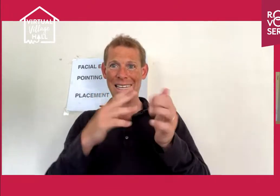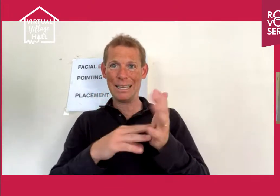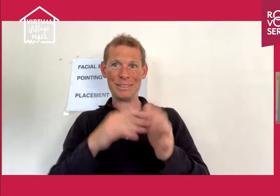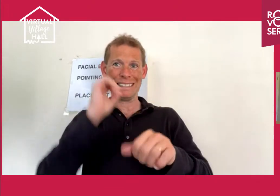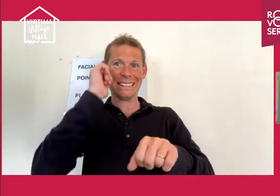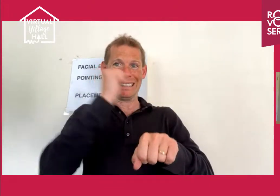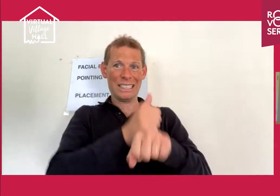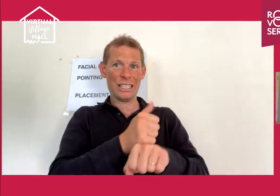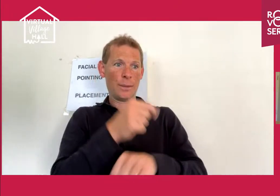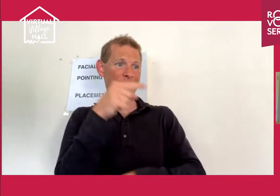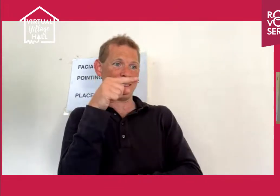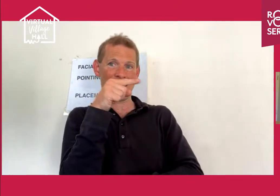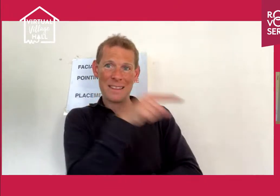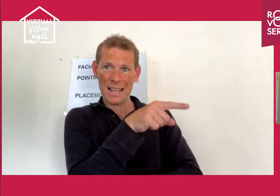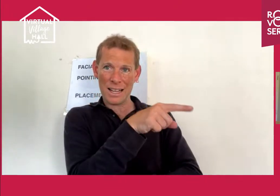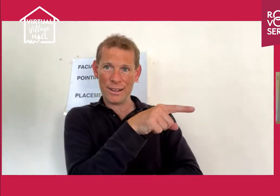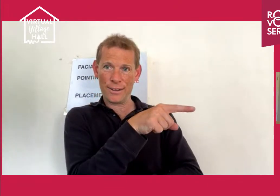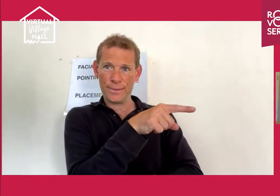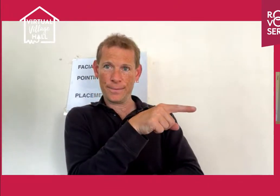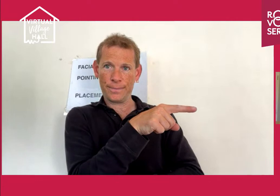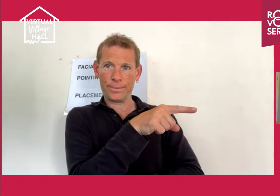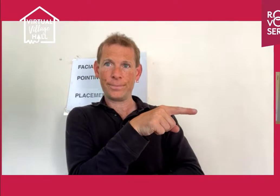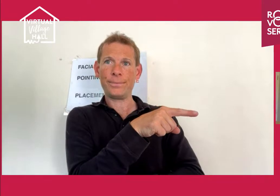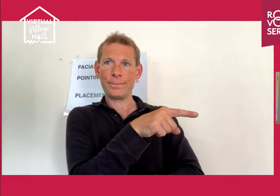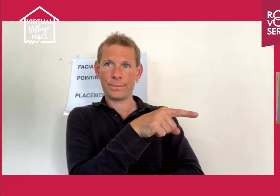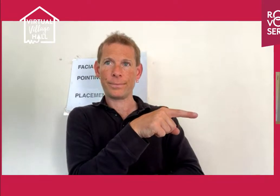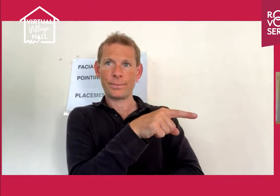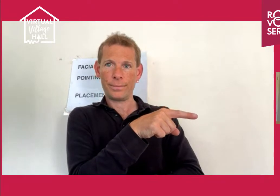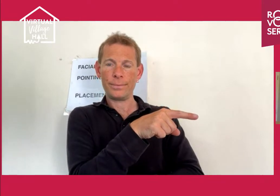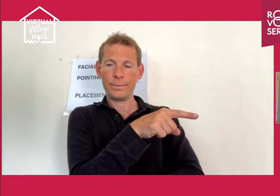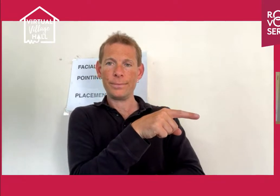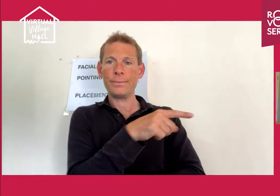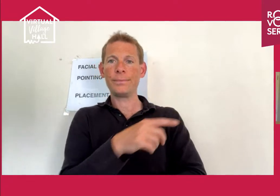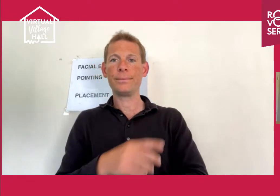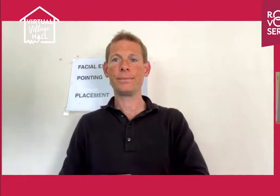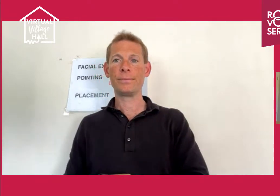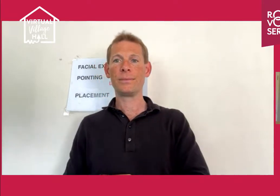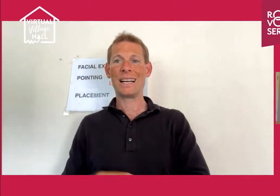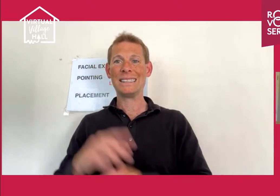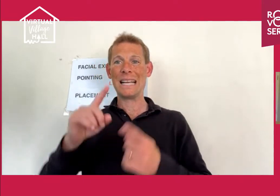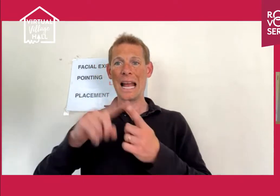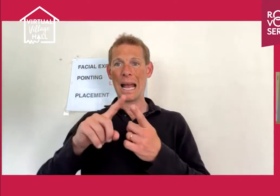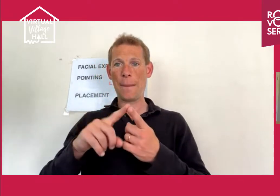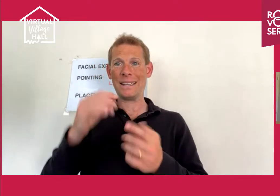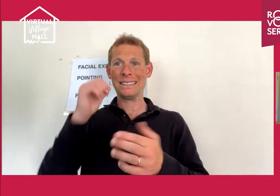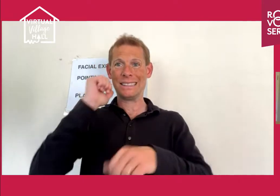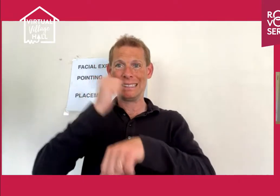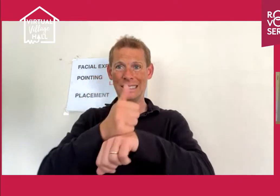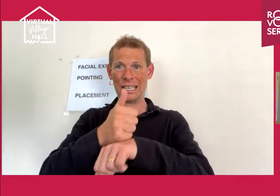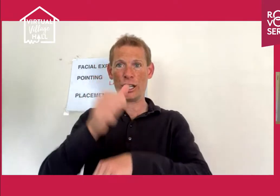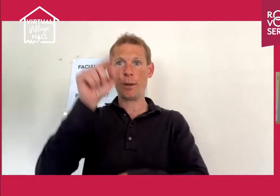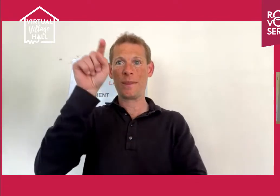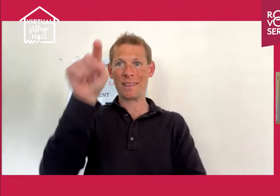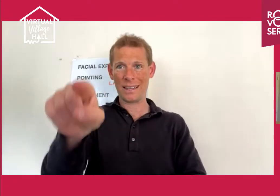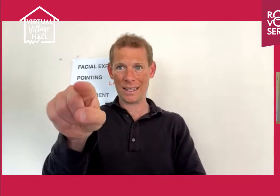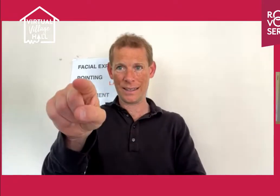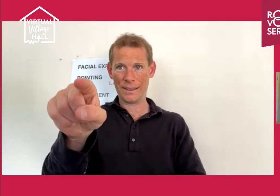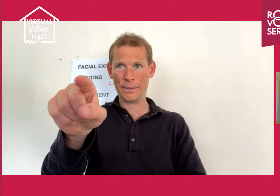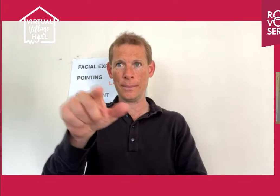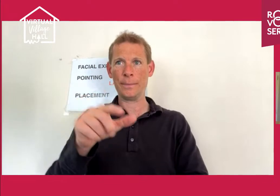certain positions. So Amy is set over to my left. So she's there. Emma, I've set her up to be in